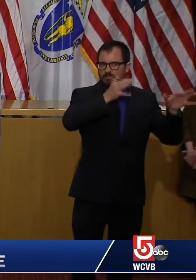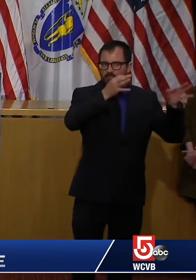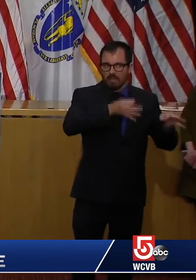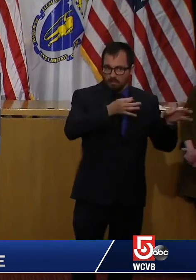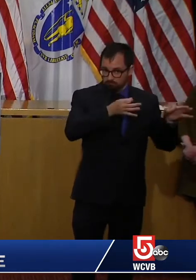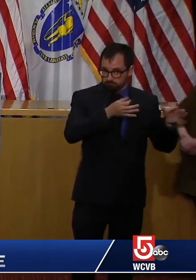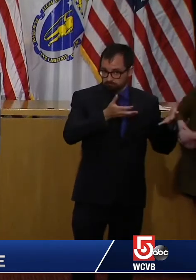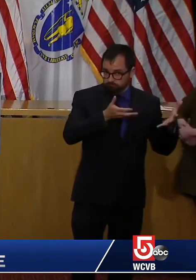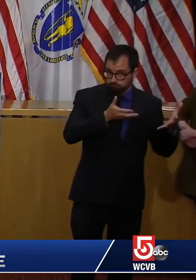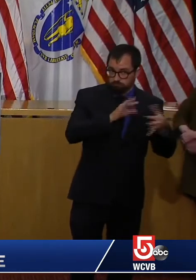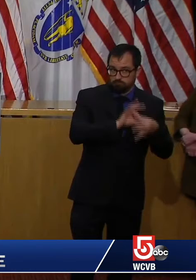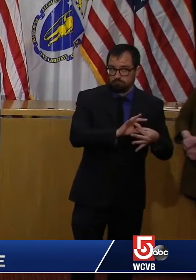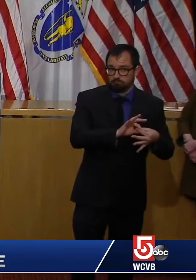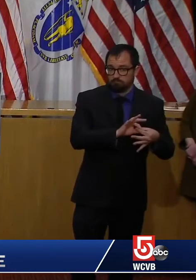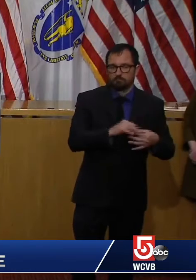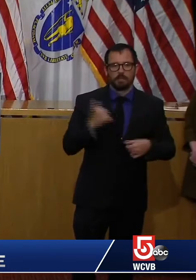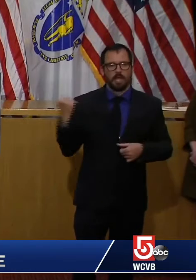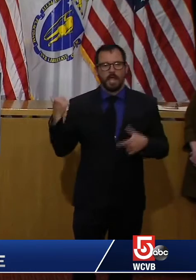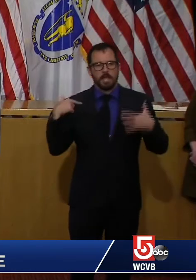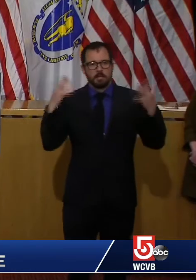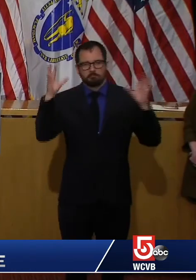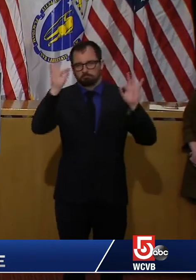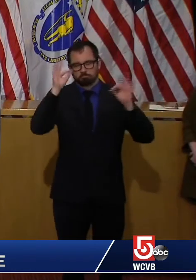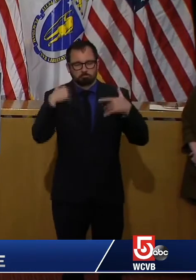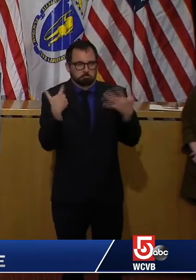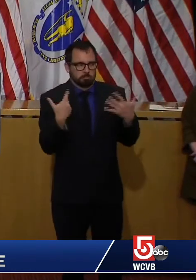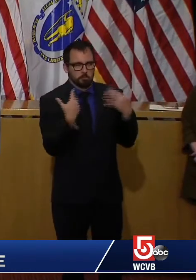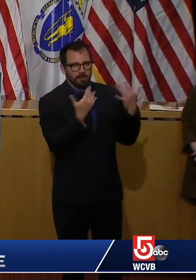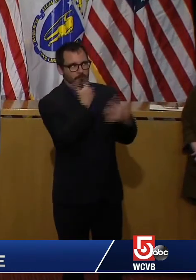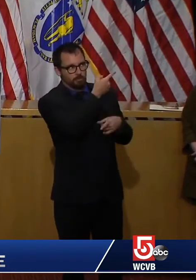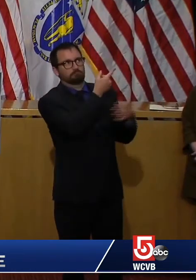Don't know. Governor, I have a data question for you.